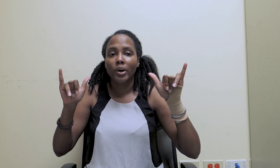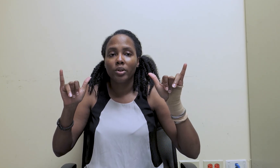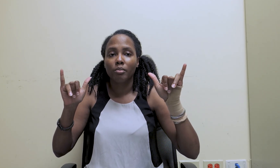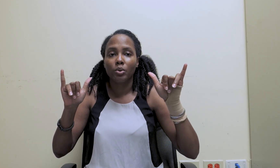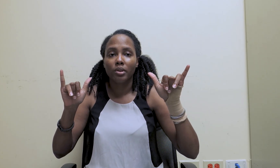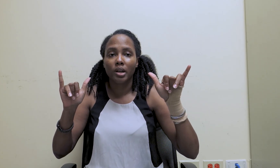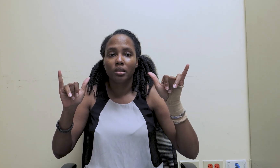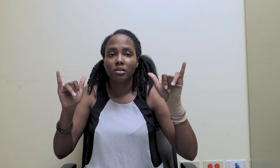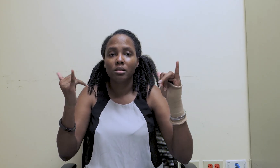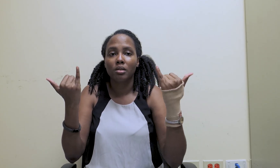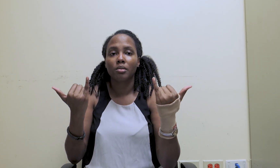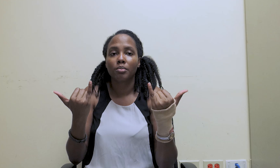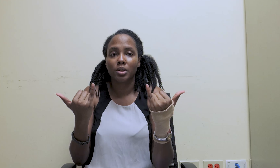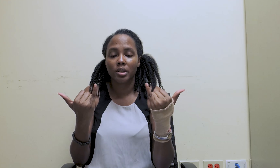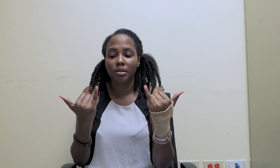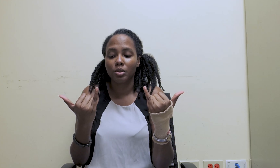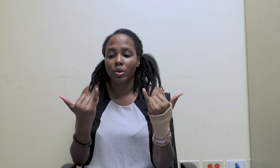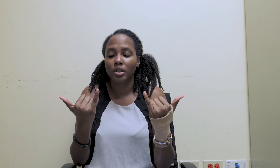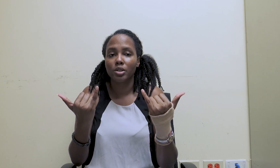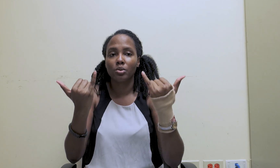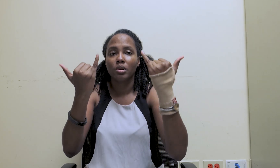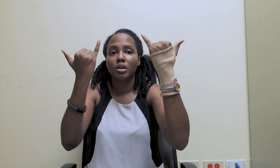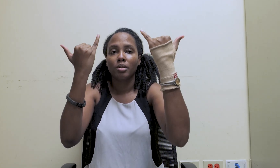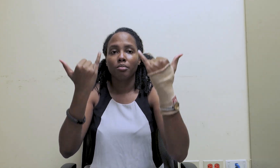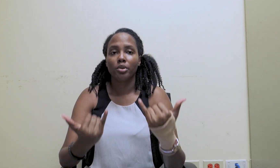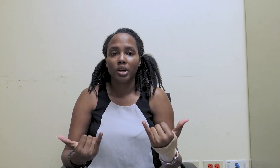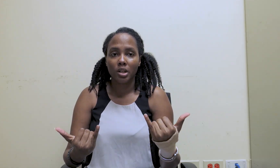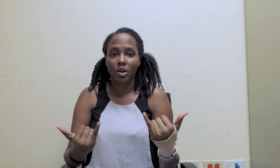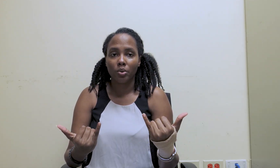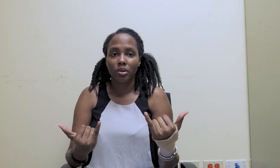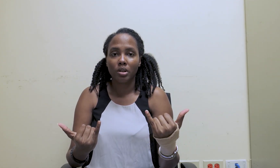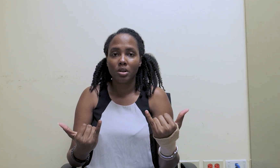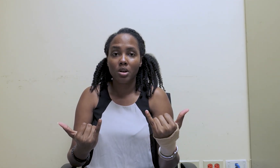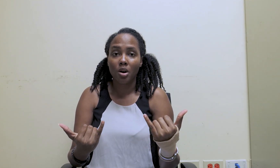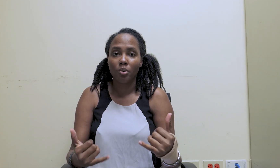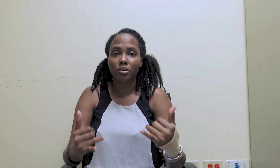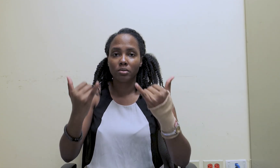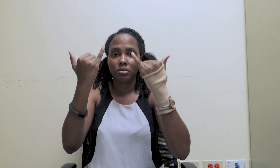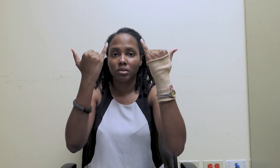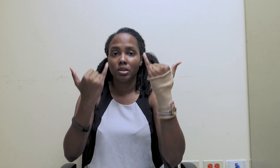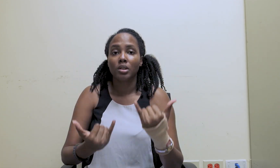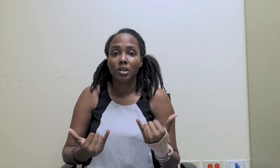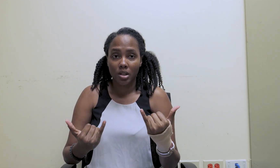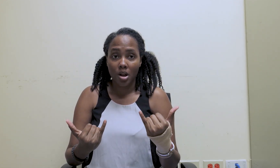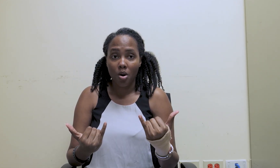with both hands. Turn them towards you. Bring it down. Now. We